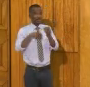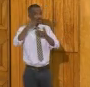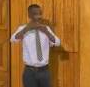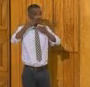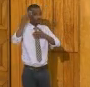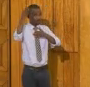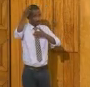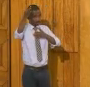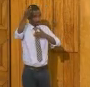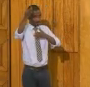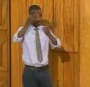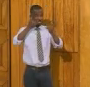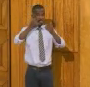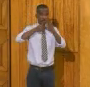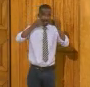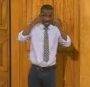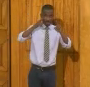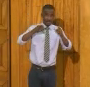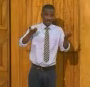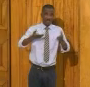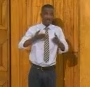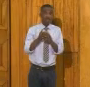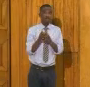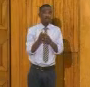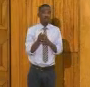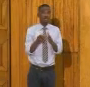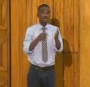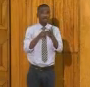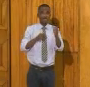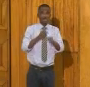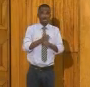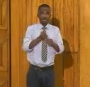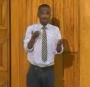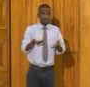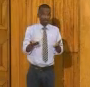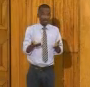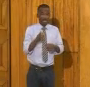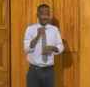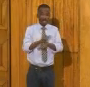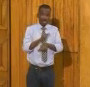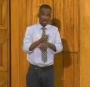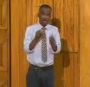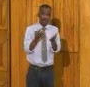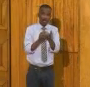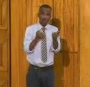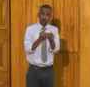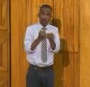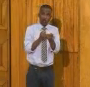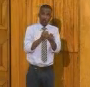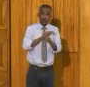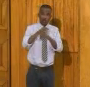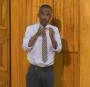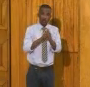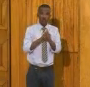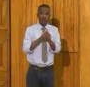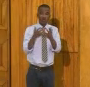on and with what has happened from the beginning of this year. And like I said, this work was funded by the now defunct USAID